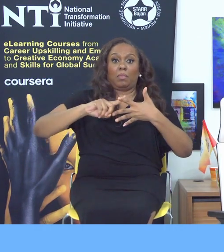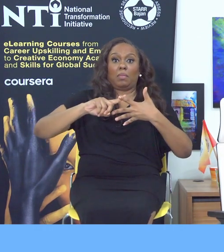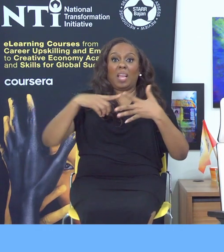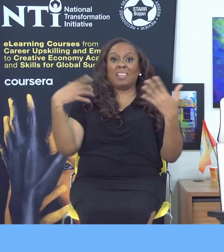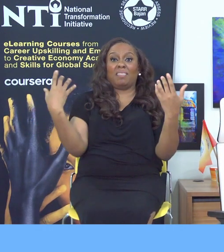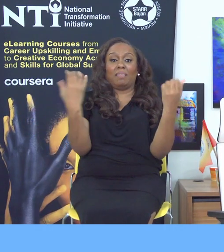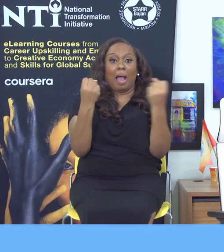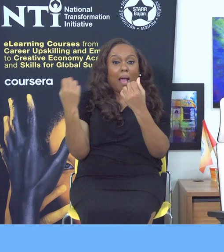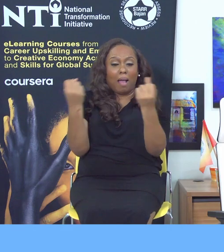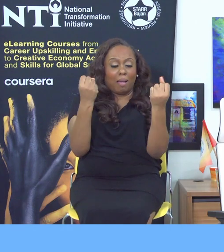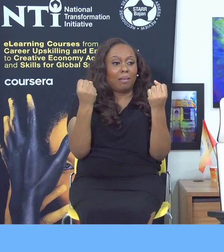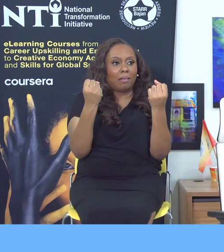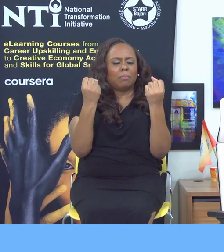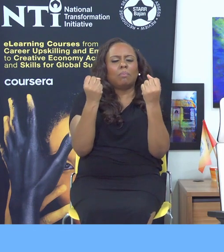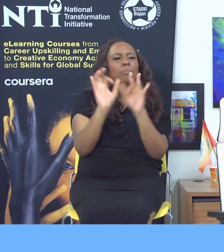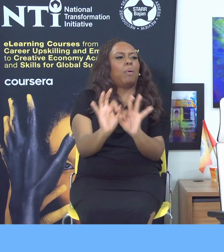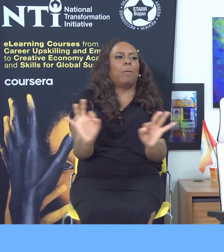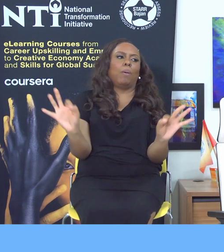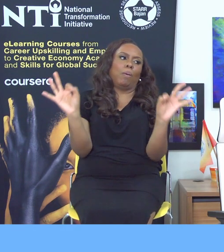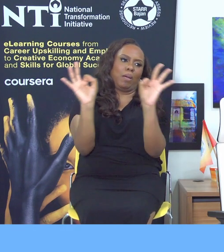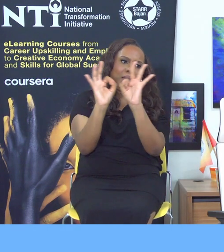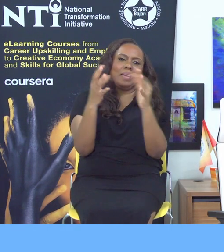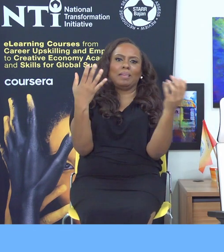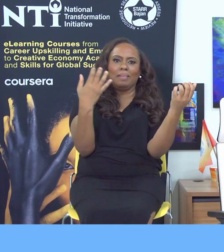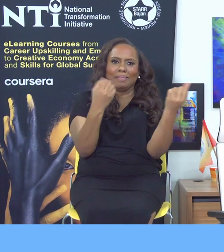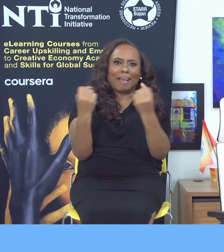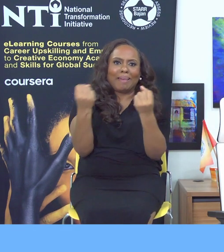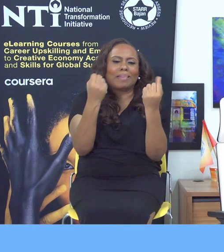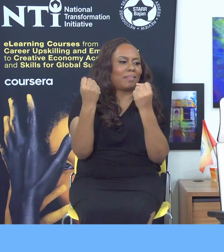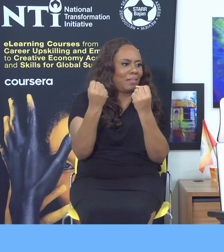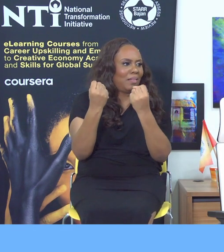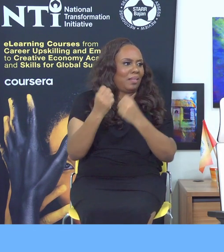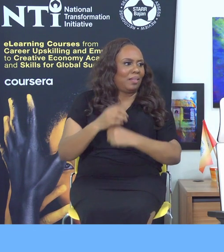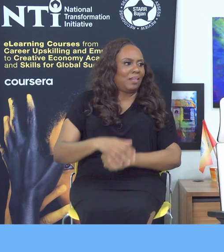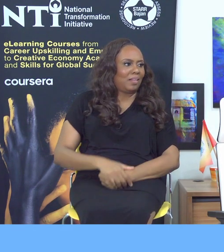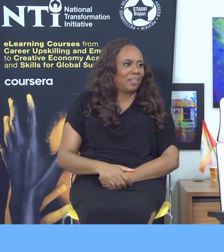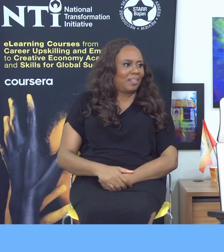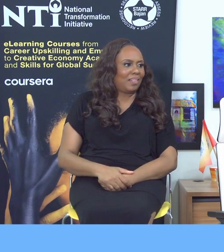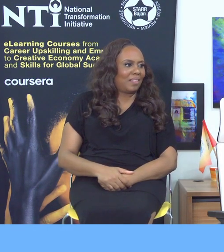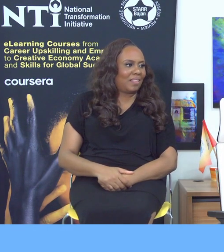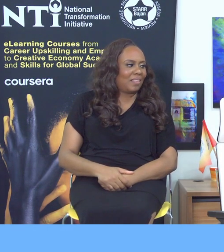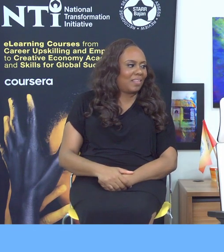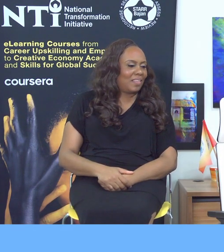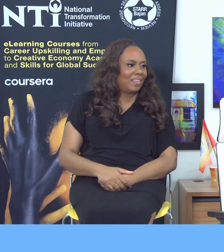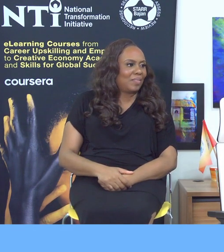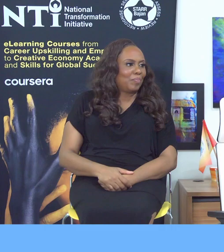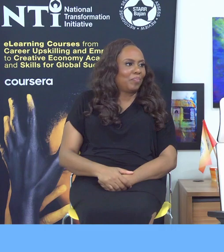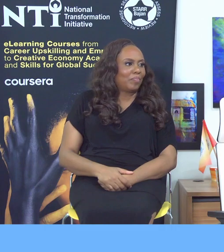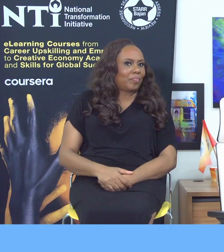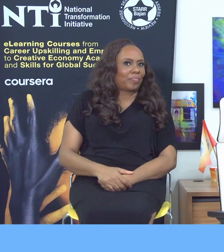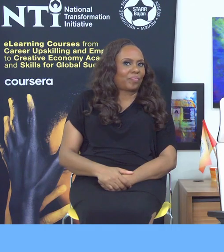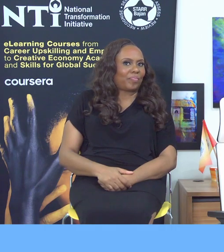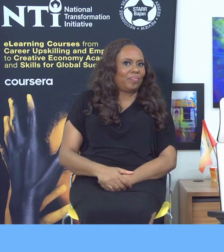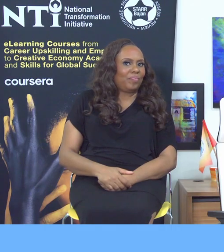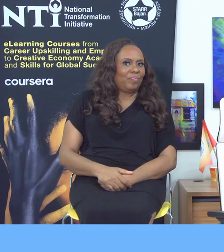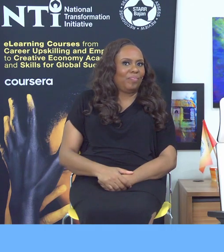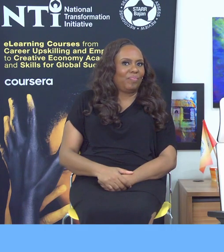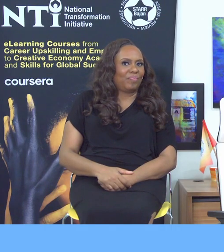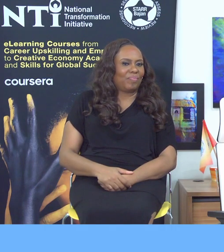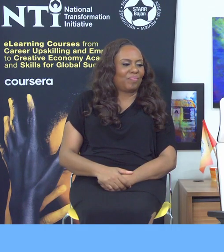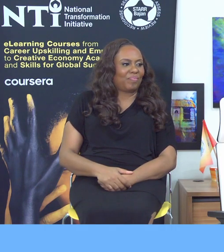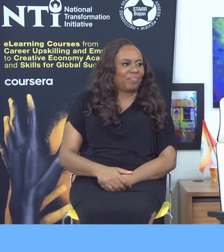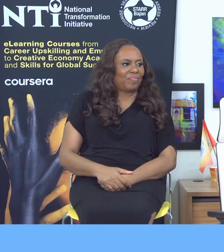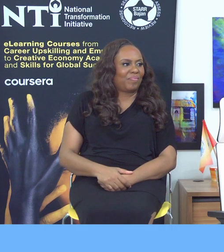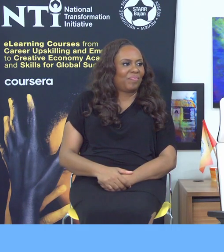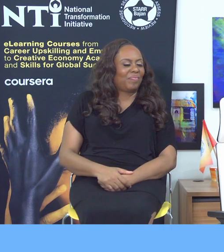very important to understand. Now, yeah, that's one. And it is very